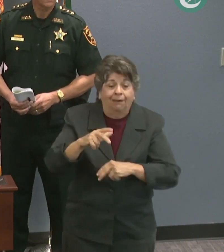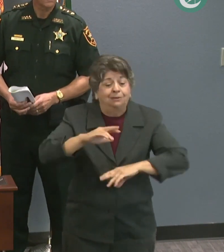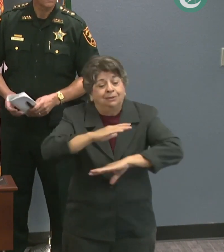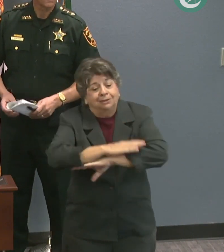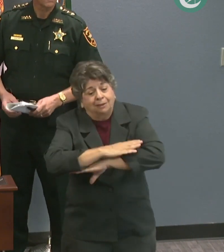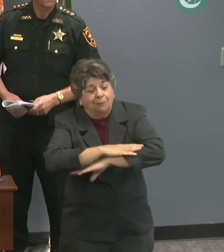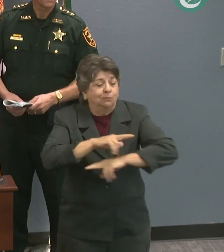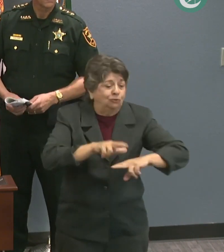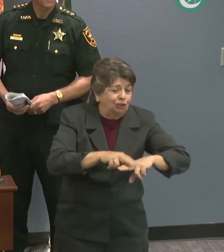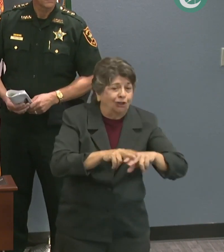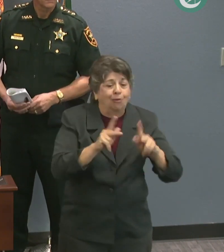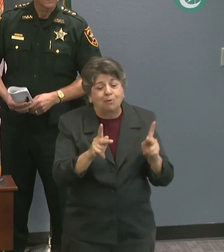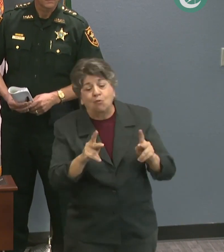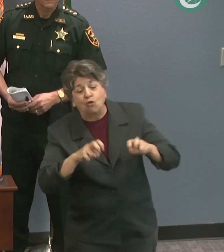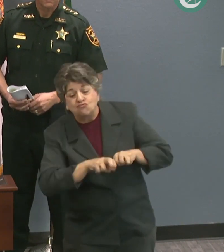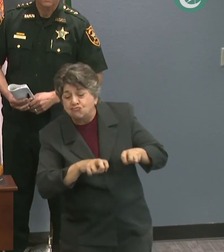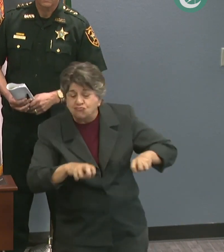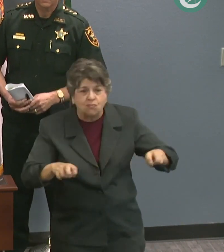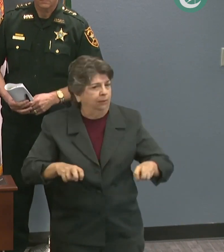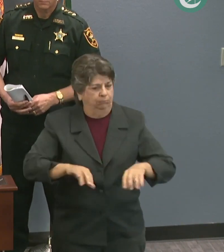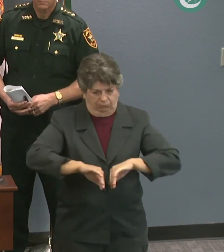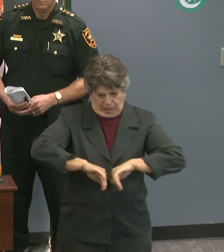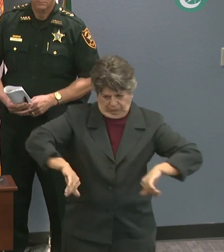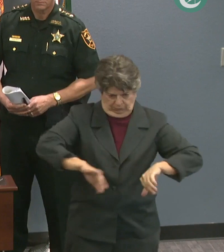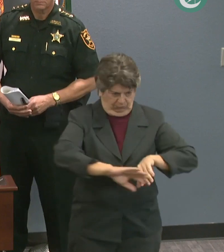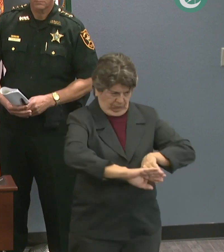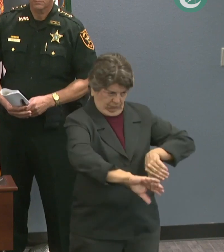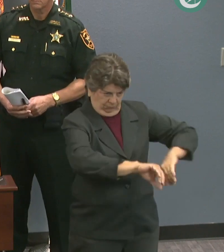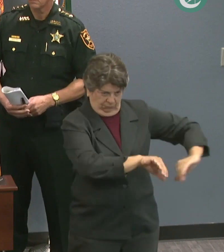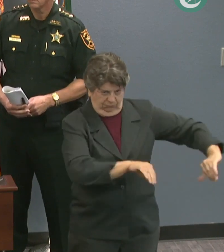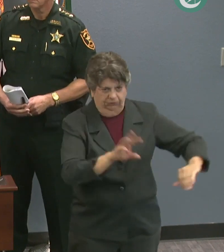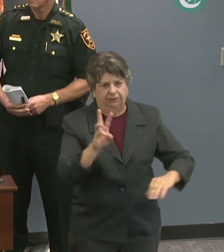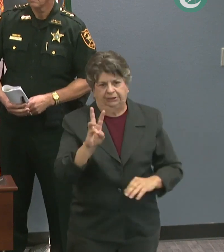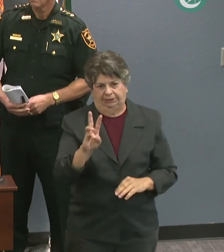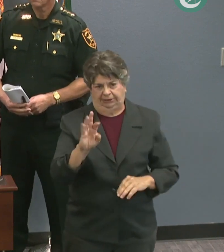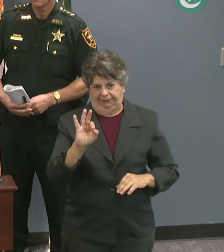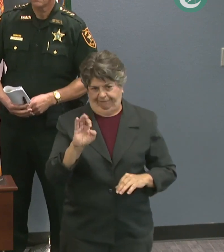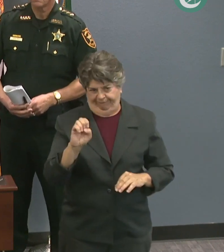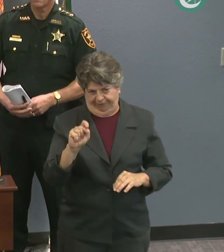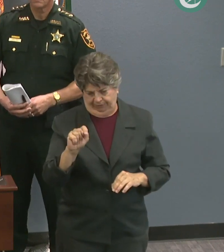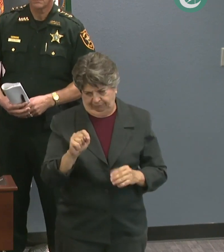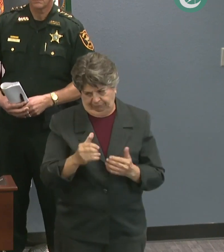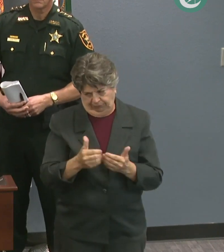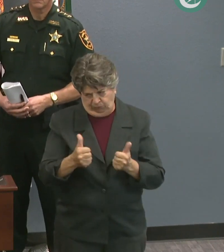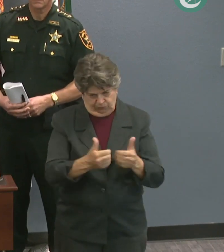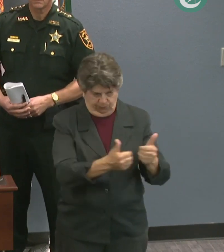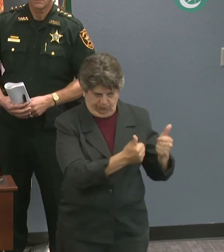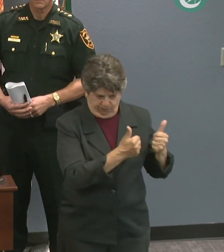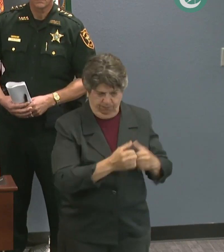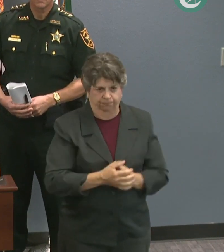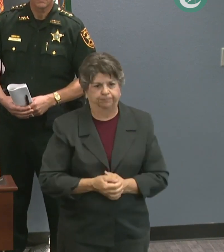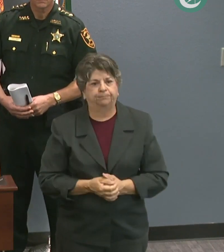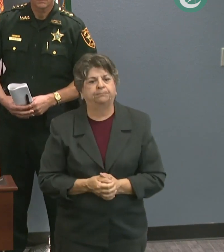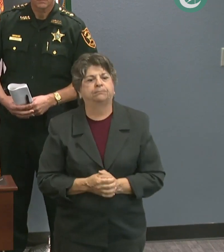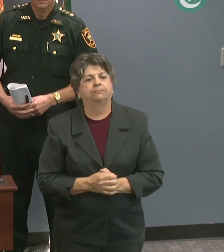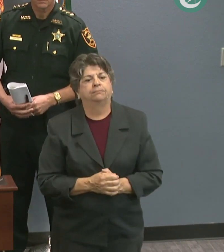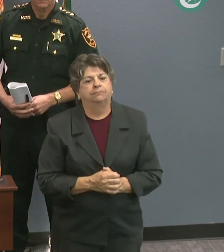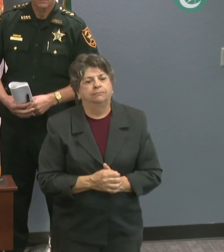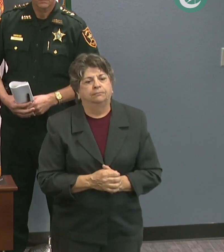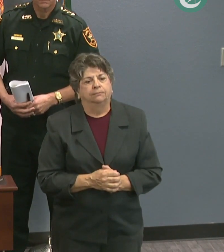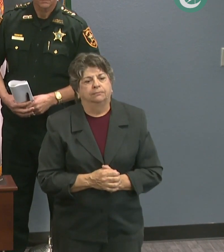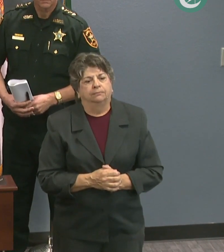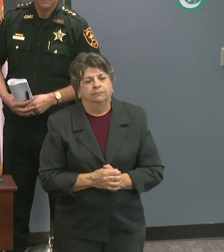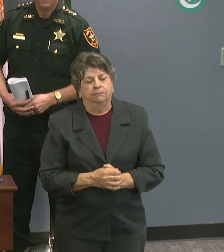beach activities to where we maintain these adjustments. We will continue to monitor and make adjustments